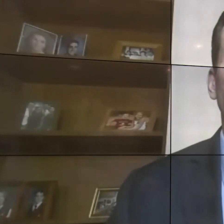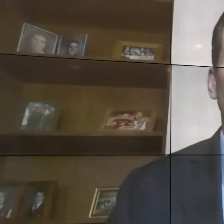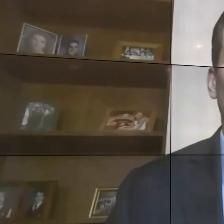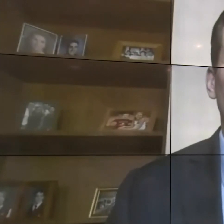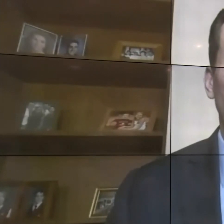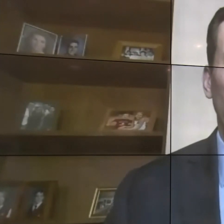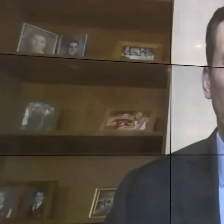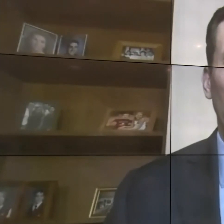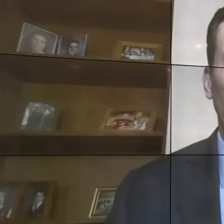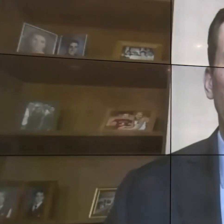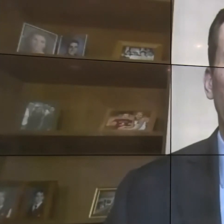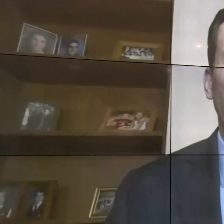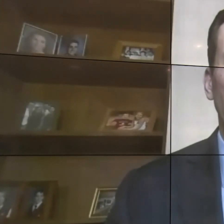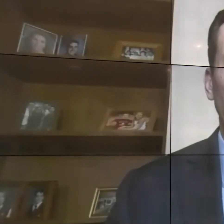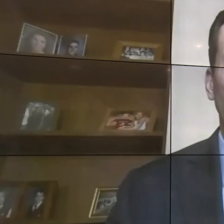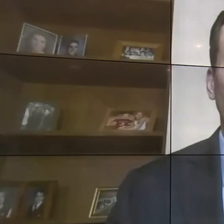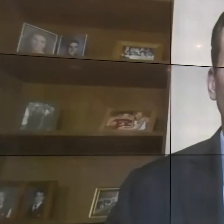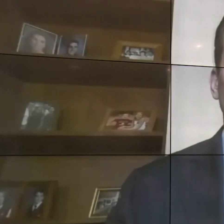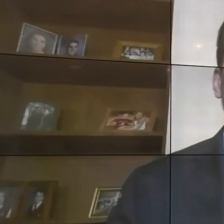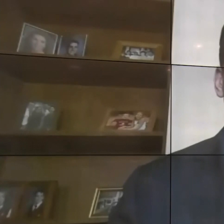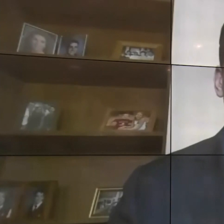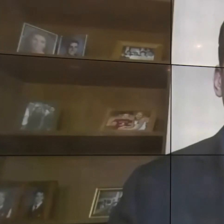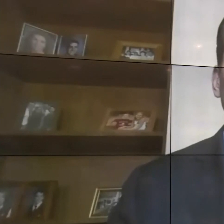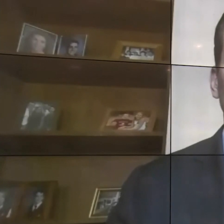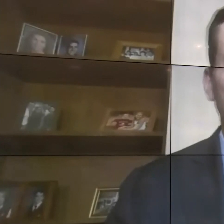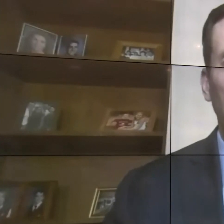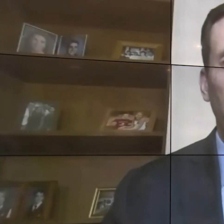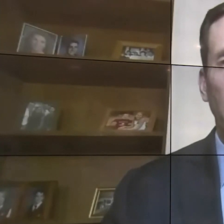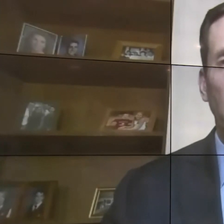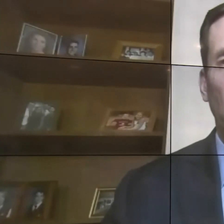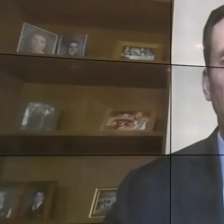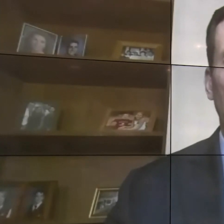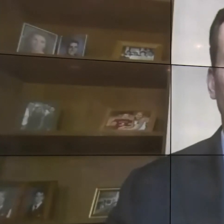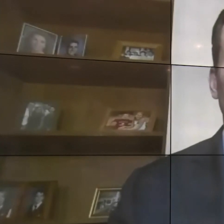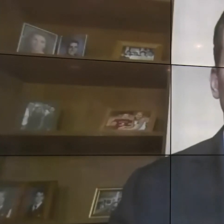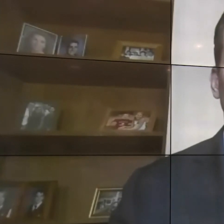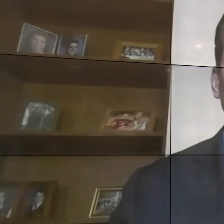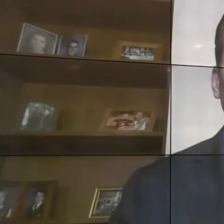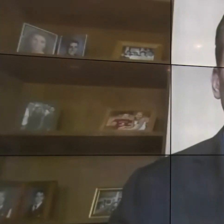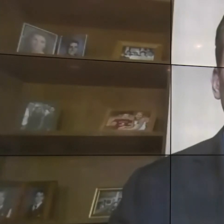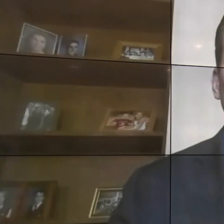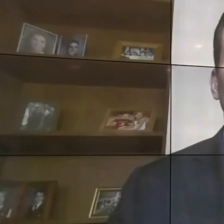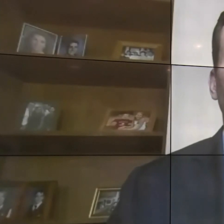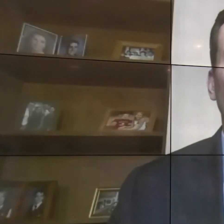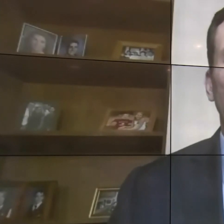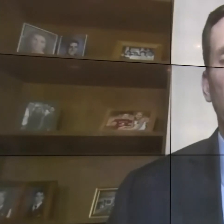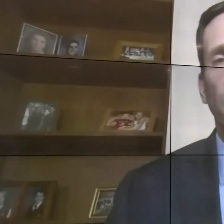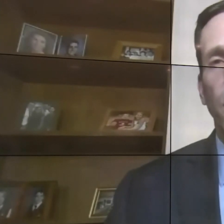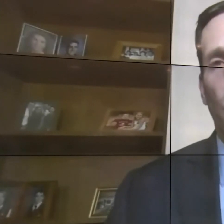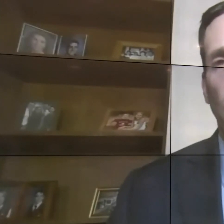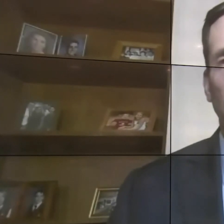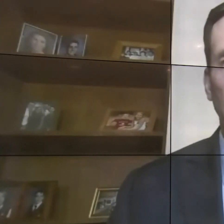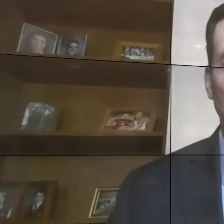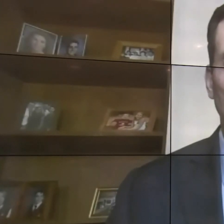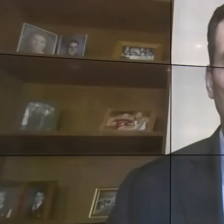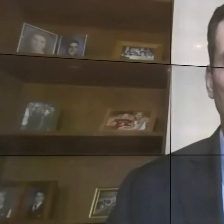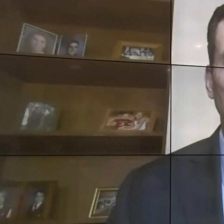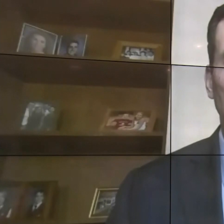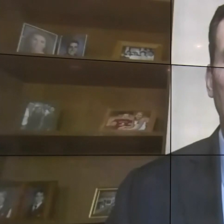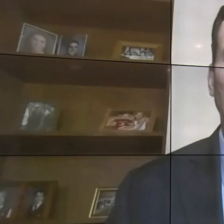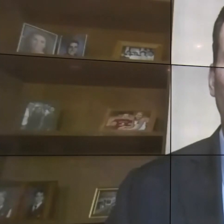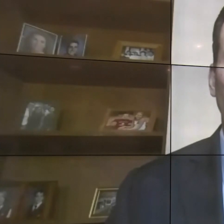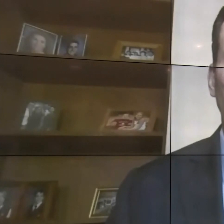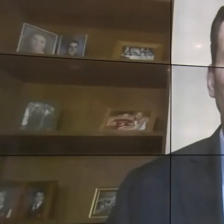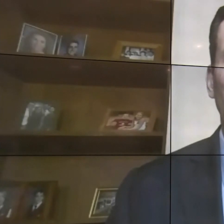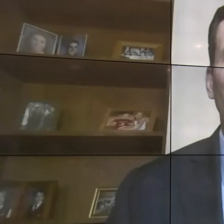We often do our best work when we are focused on shared challenges that can bring us all together. We look forward to continuing to work with Harris